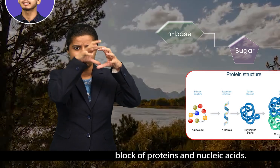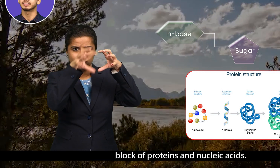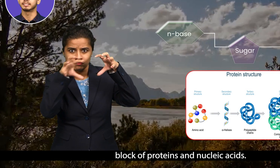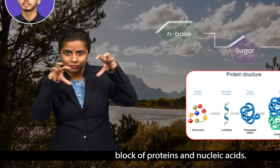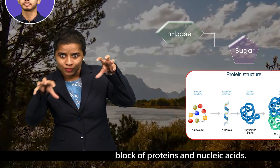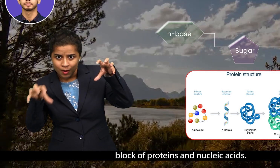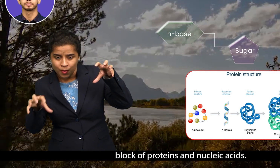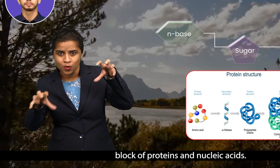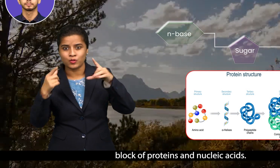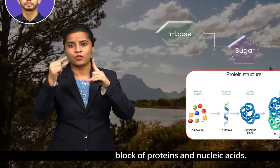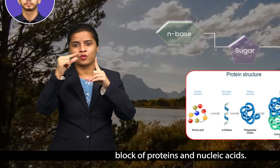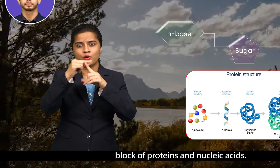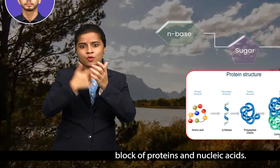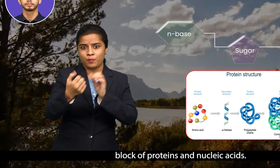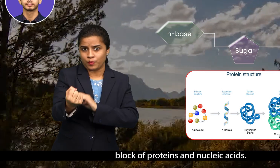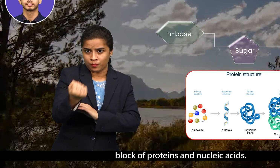nucleic acids.